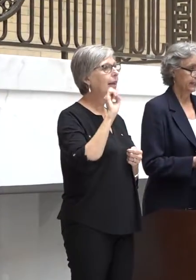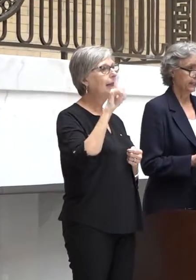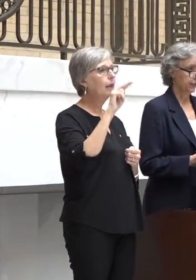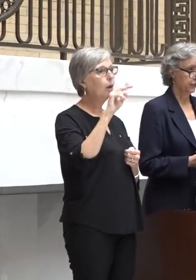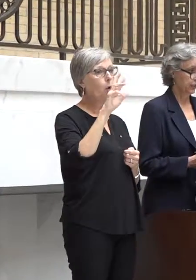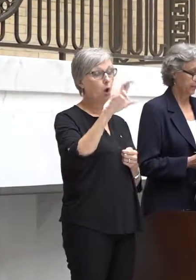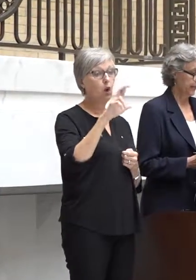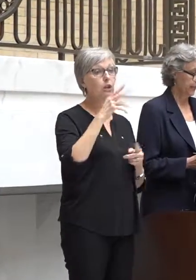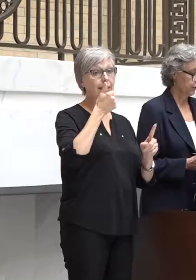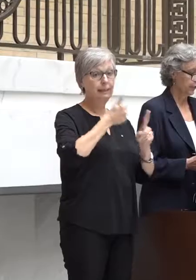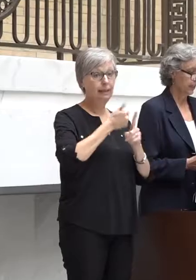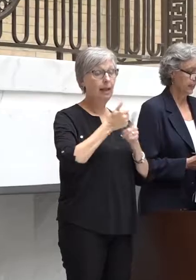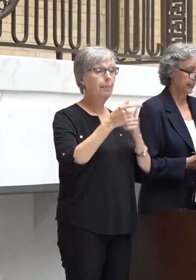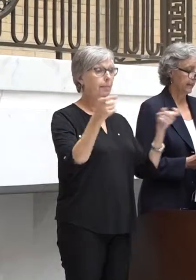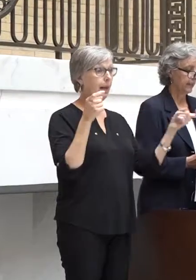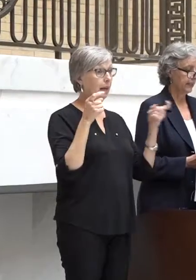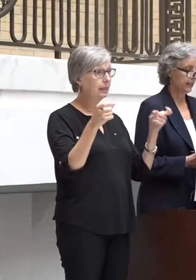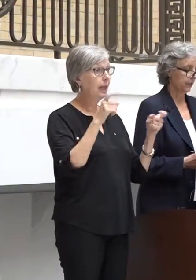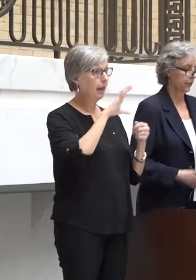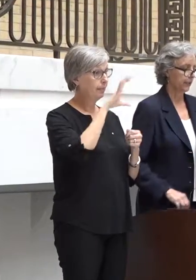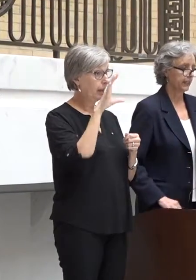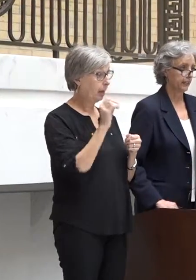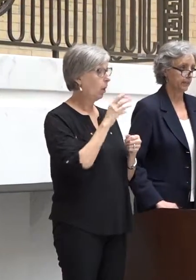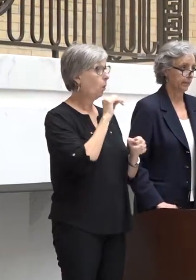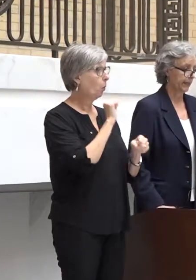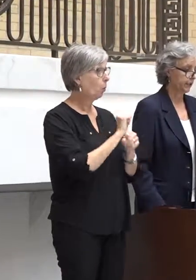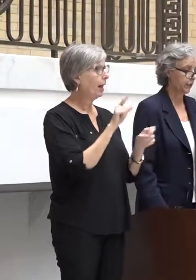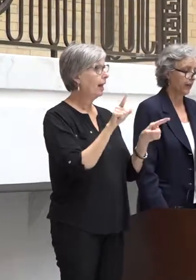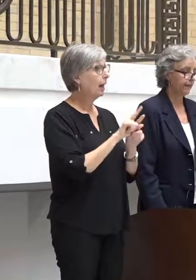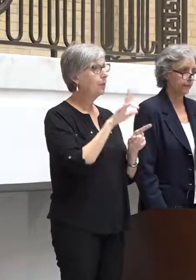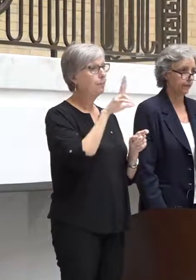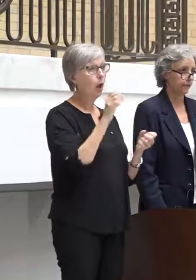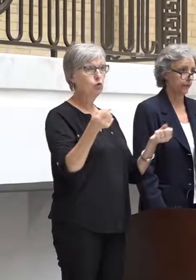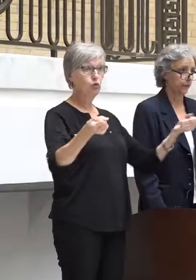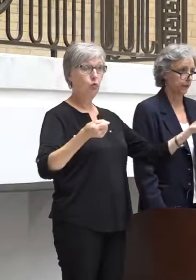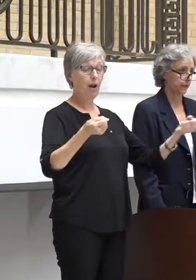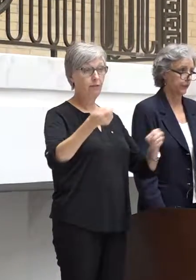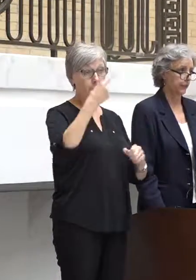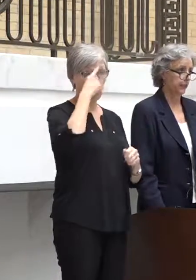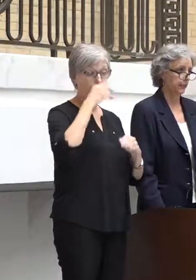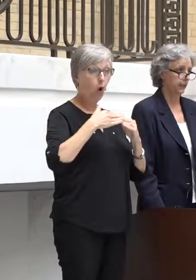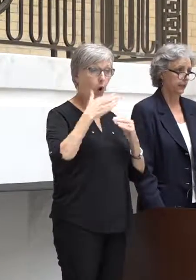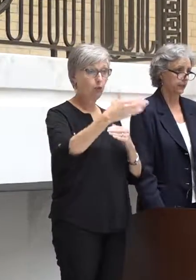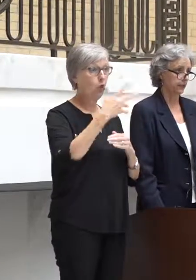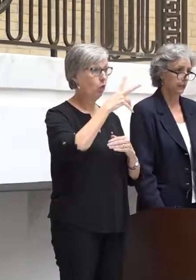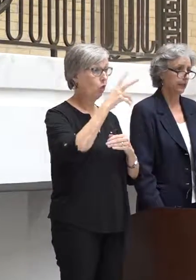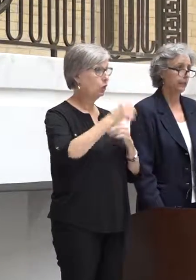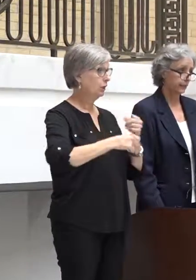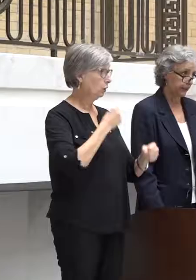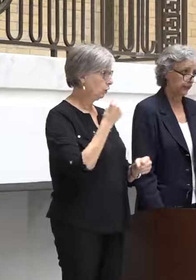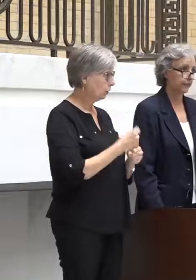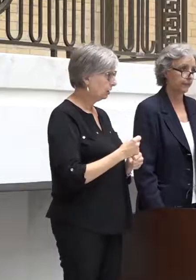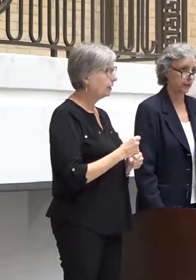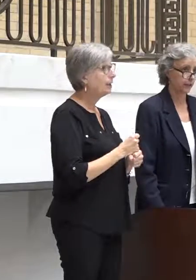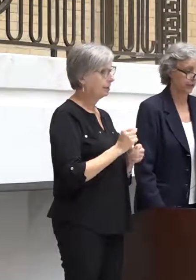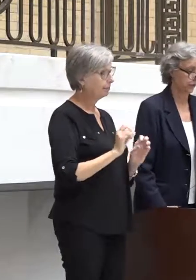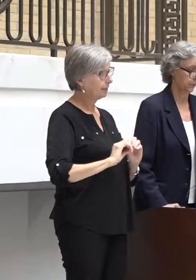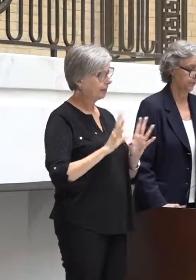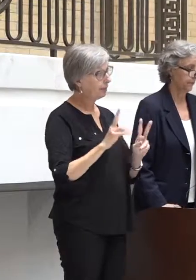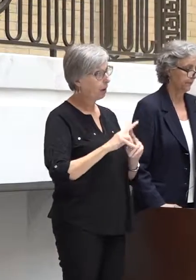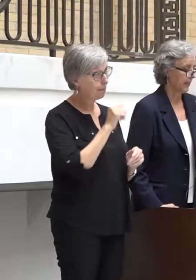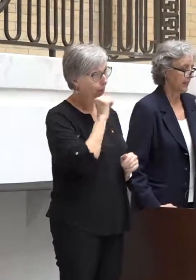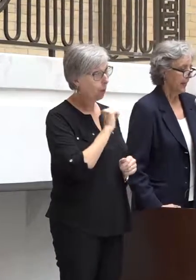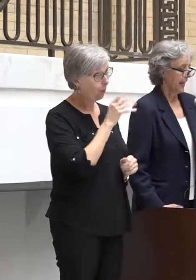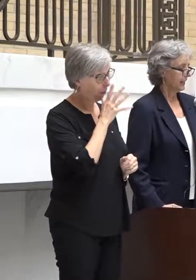Eleanor, in addition to managing a company and working as a bus driver for over 30 years, clearly a very